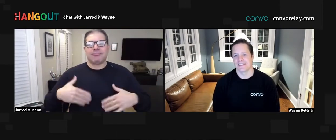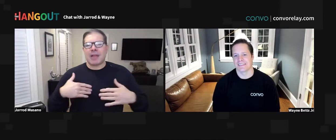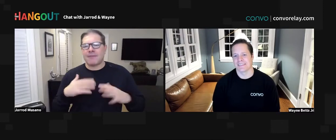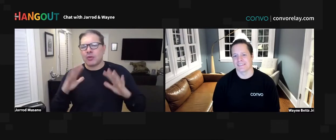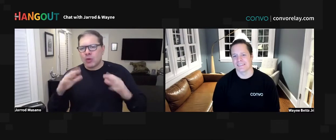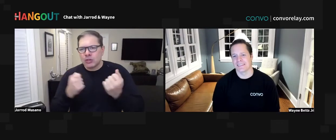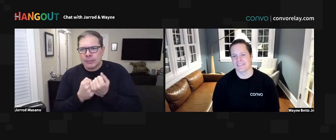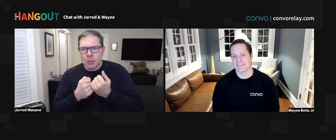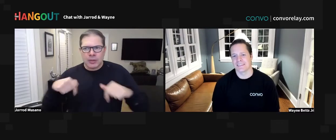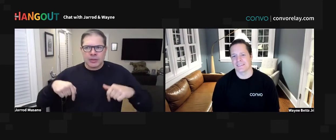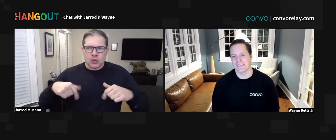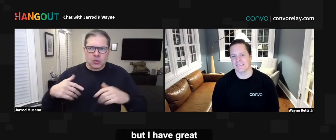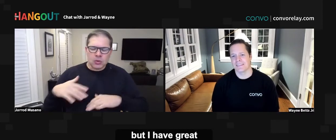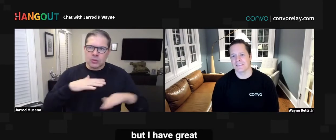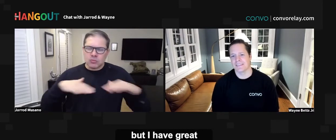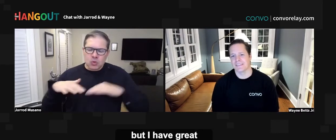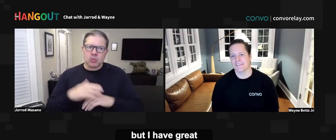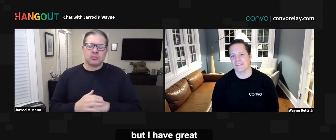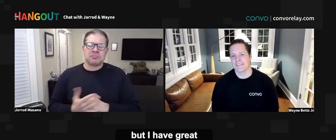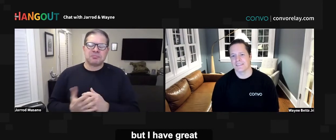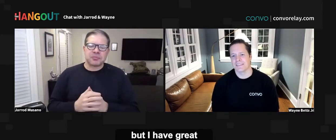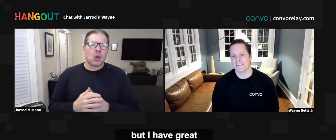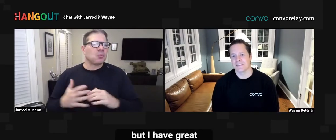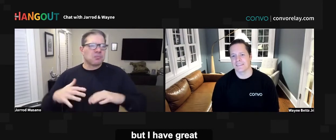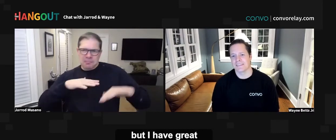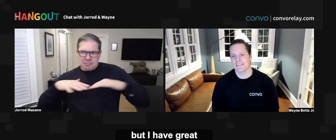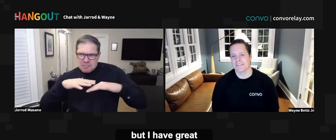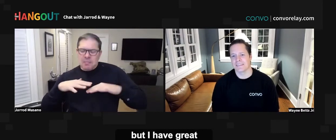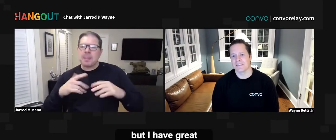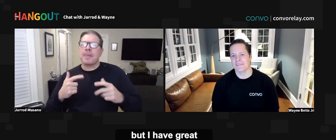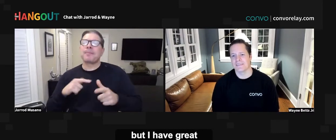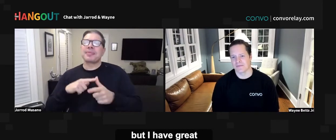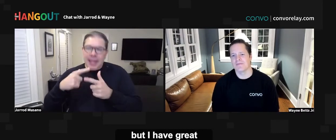little bit early. But I have great support